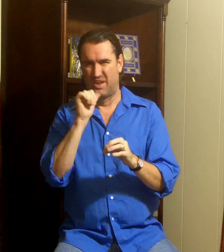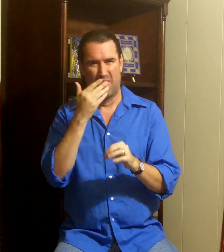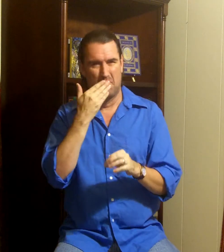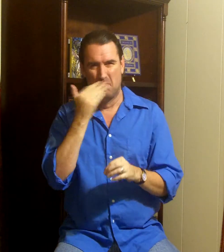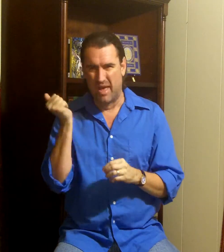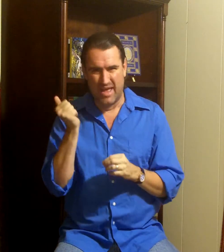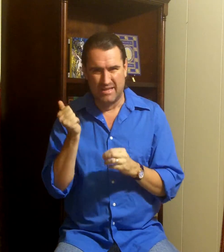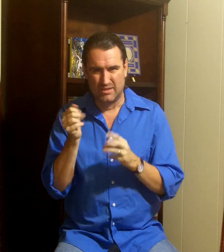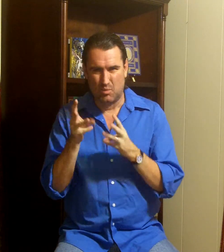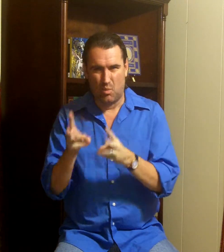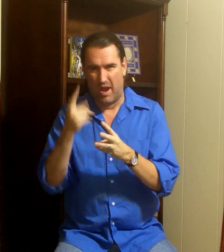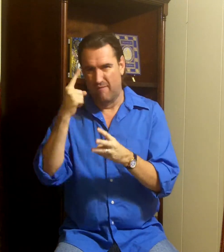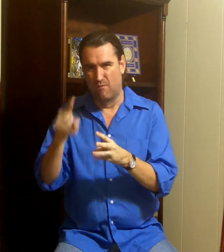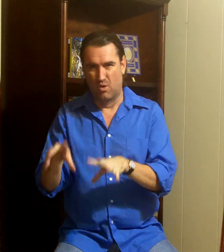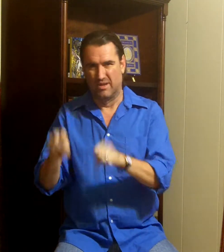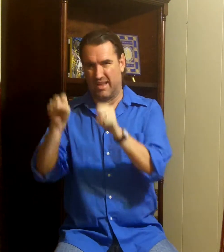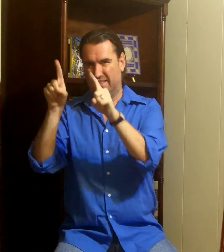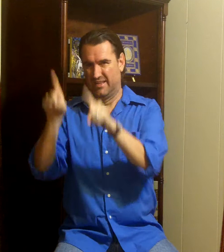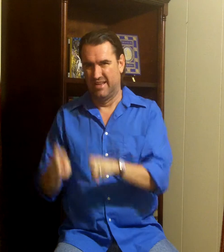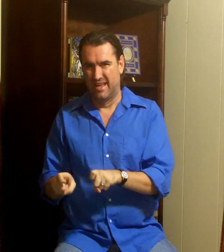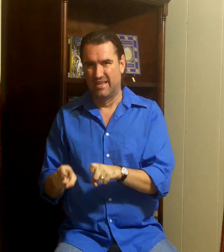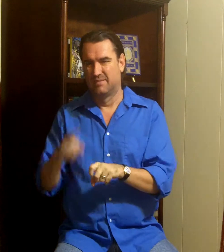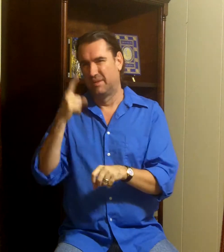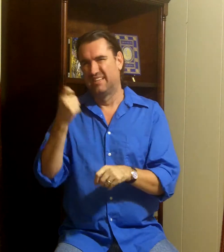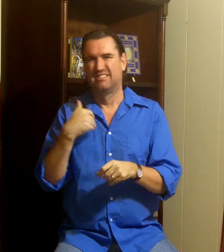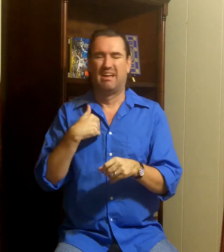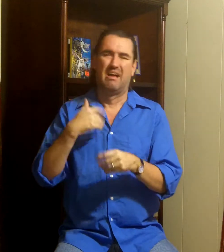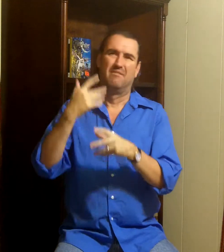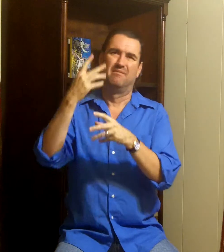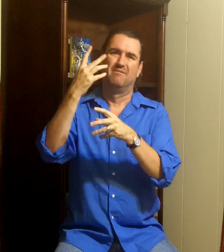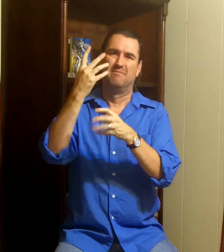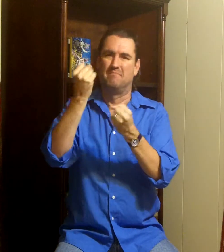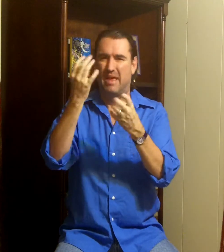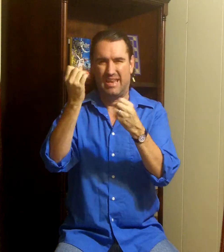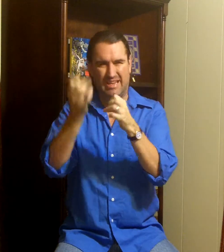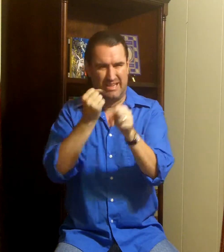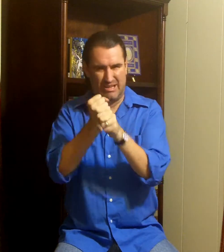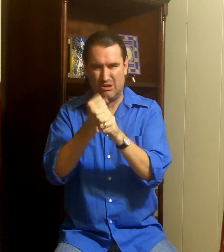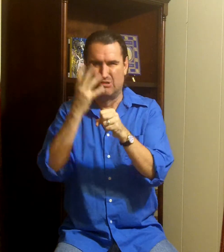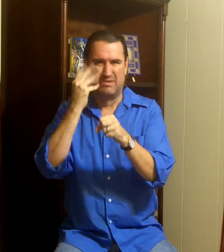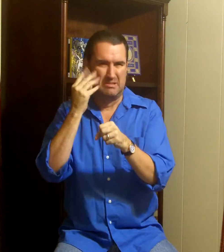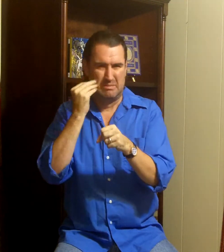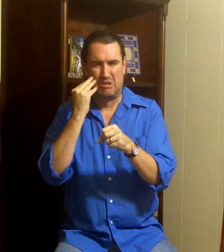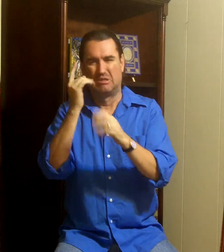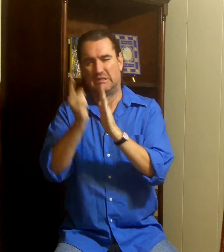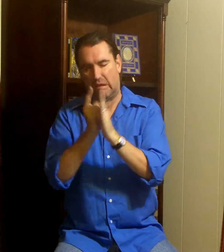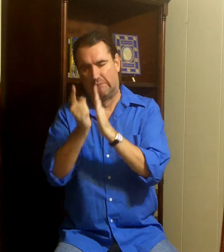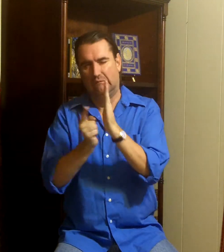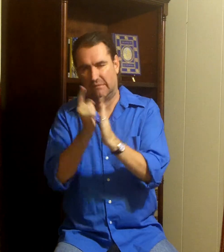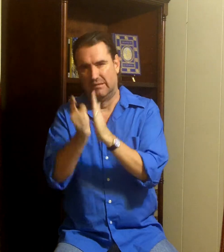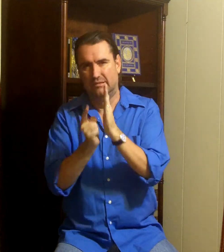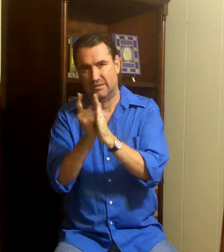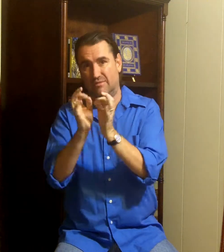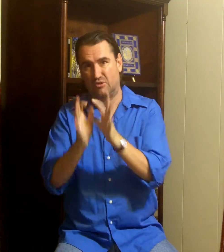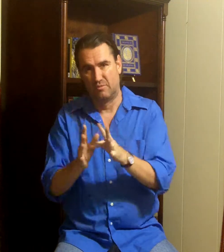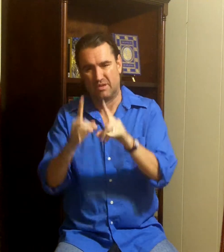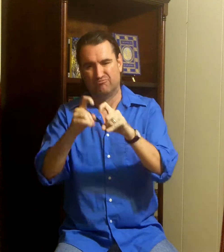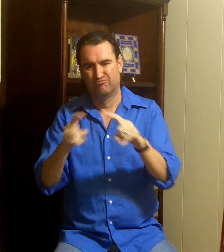requires certain numbers of years of experience and hours of interpreting and such things. So you might just go ahead and get